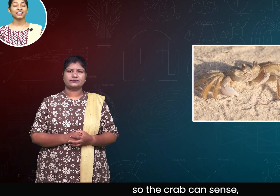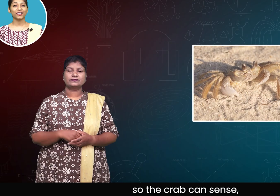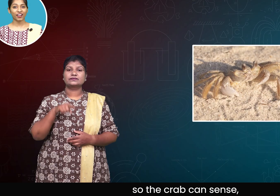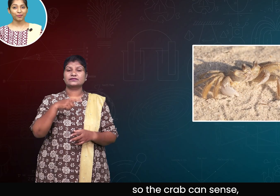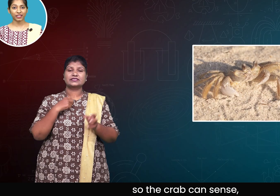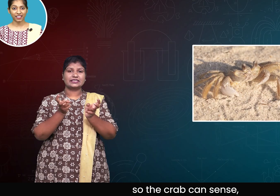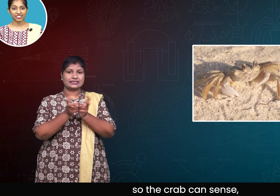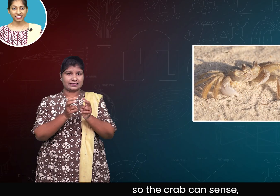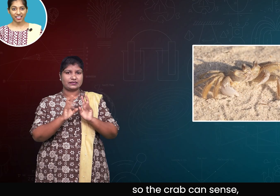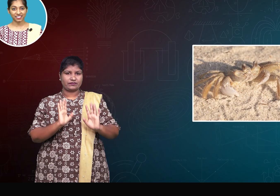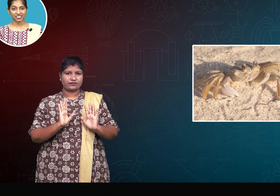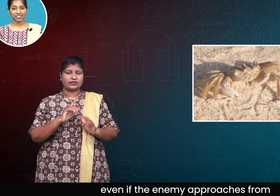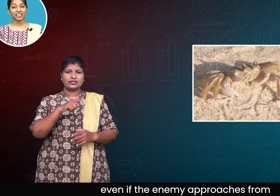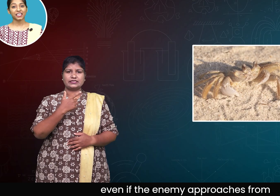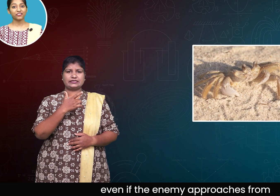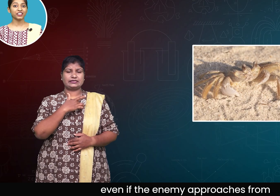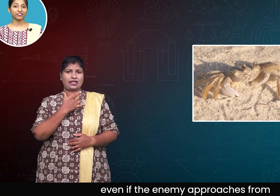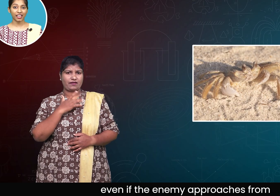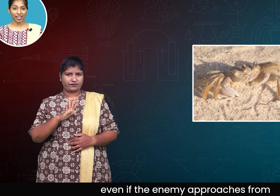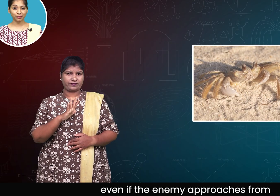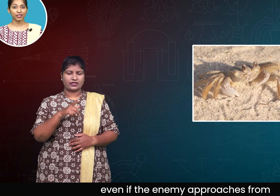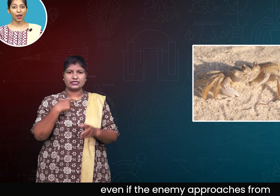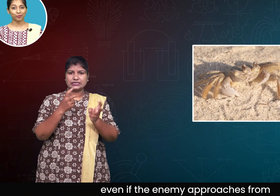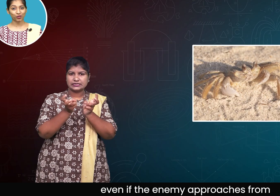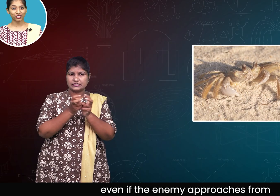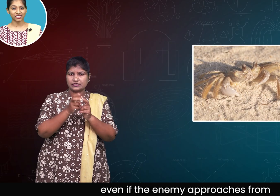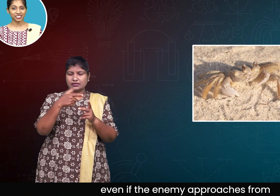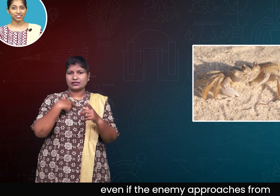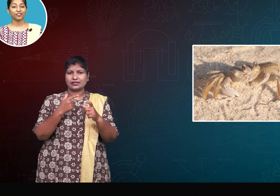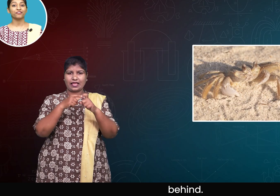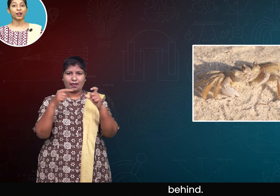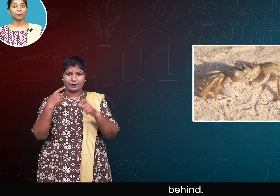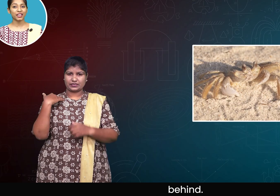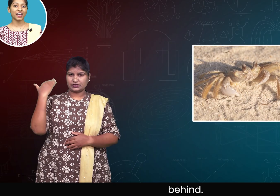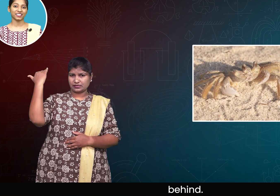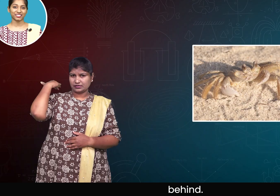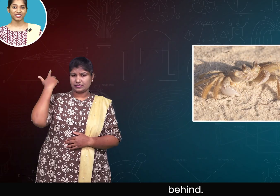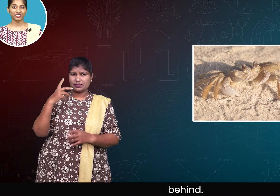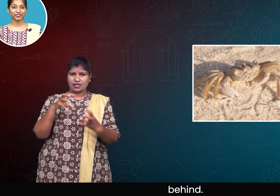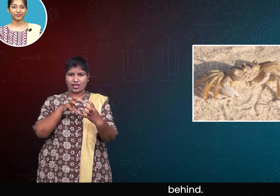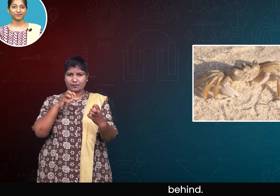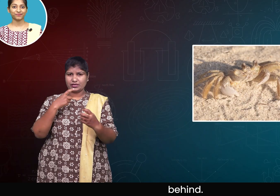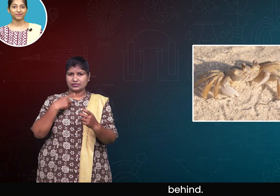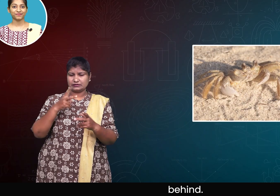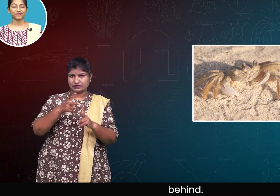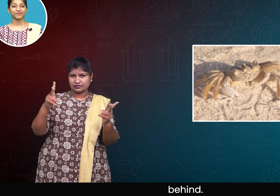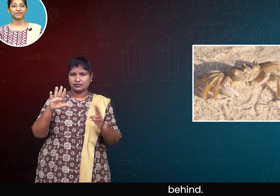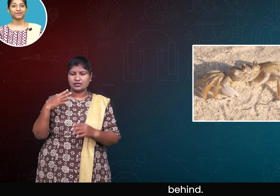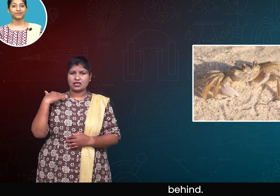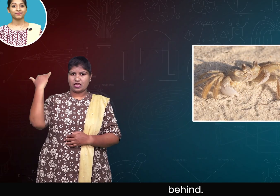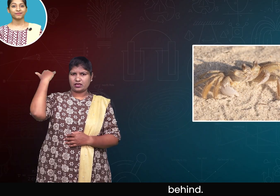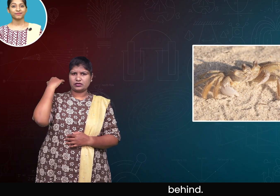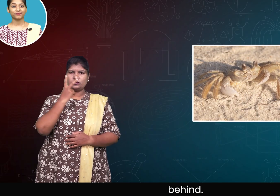So, the crab can sense even if the enemy approaches from behind.